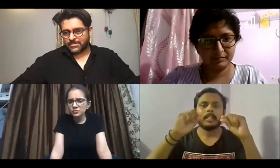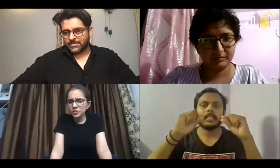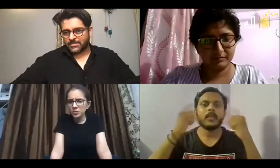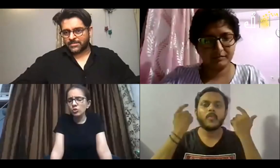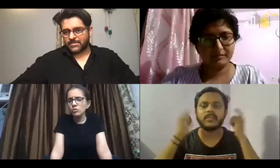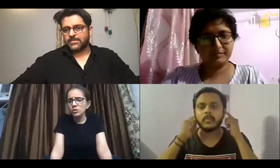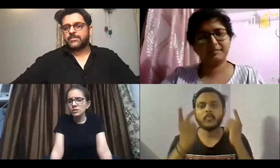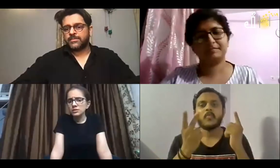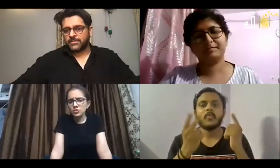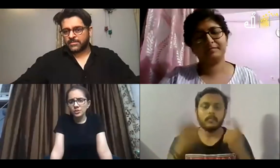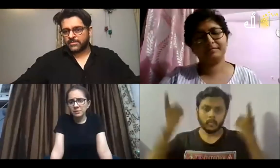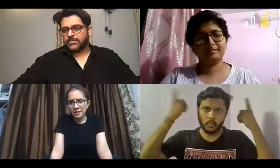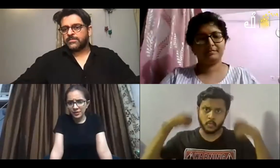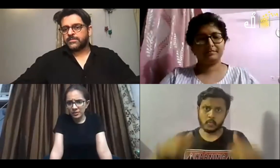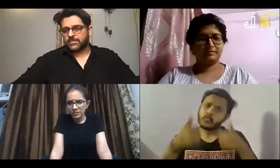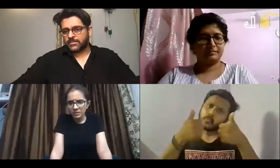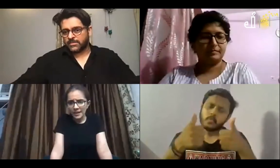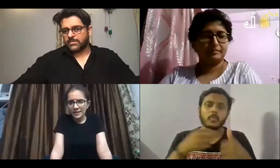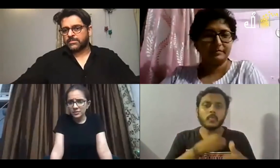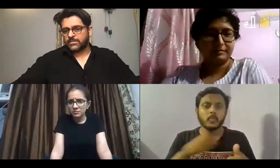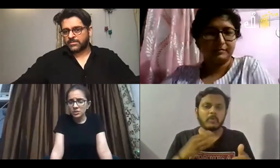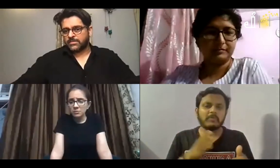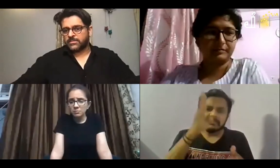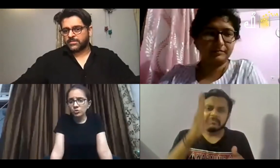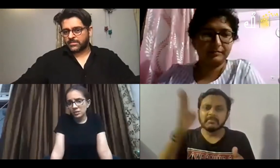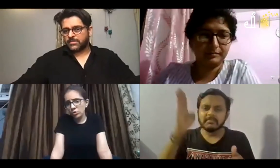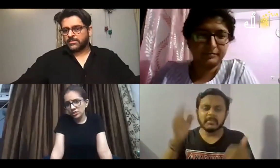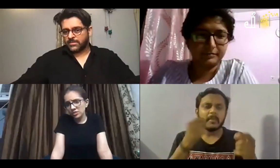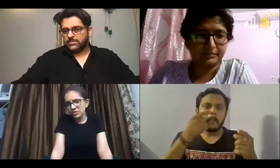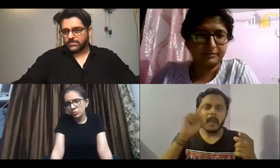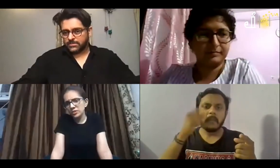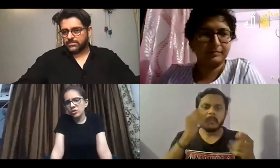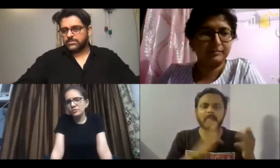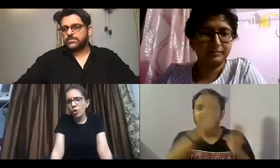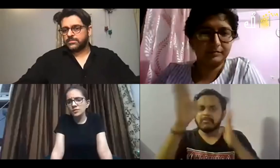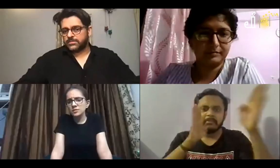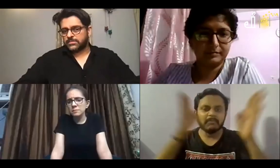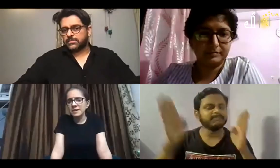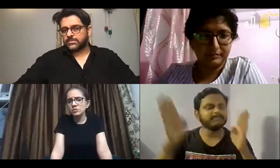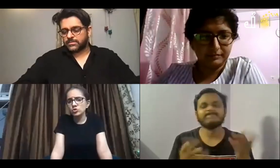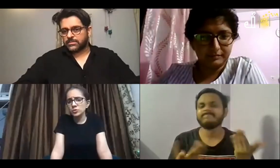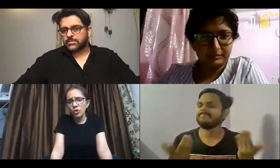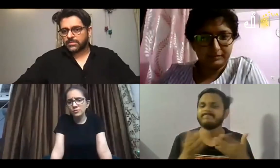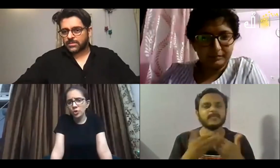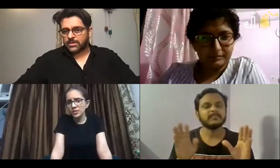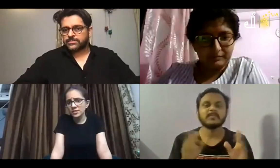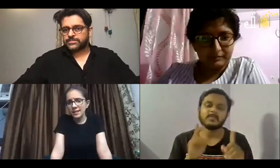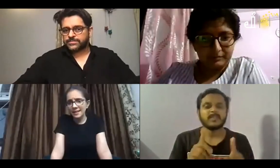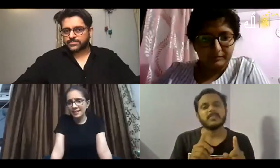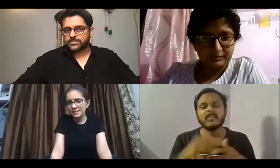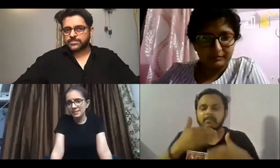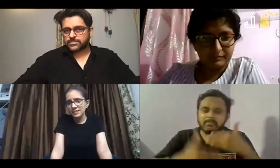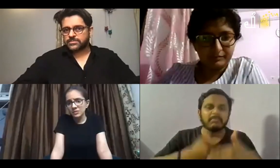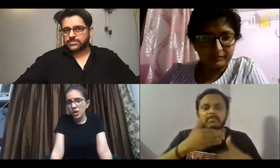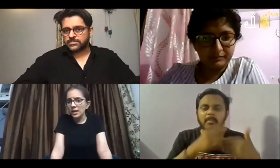because of a neuro disorder in my ear, and both ears we went to a lot of doctors. My parents took me to a lot of doctors